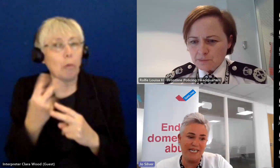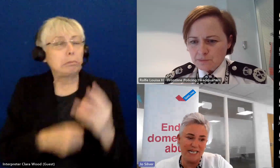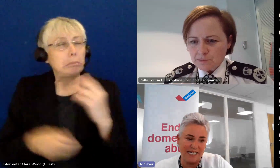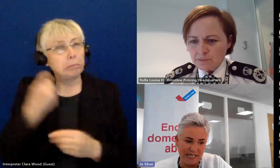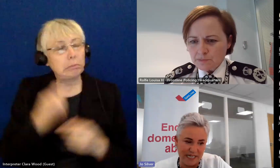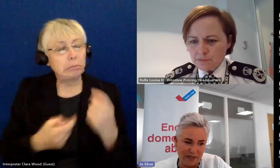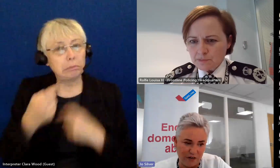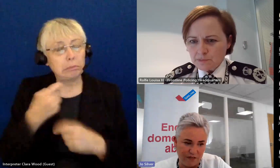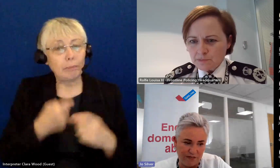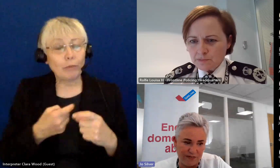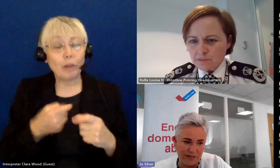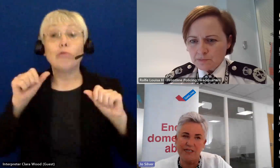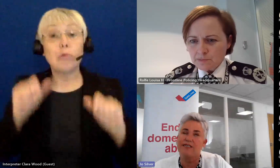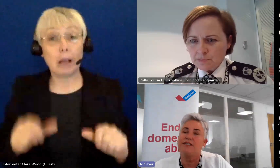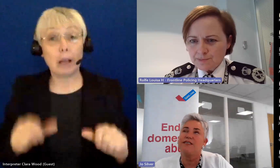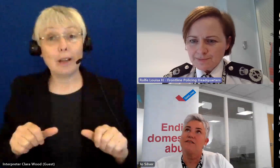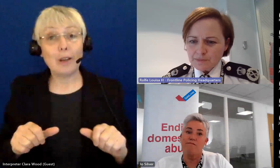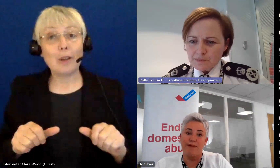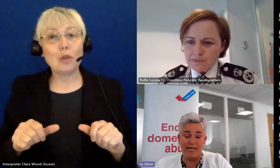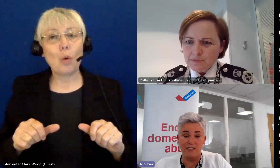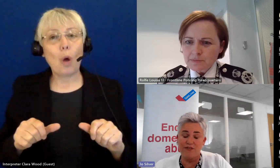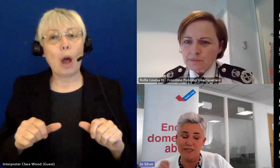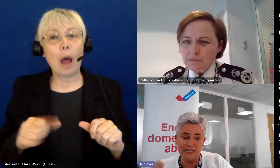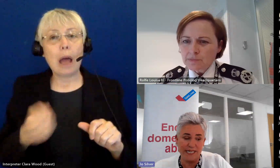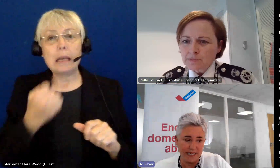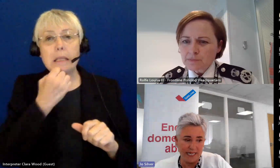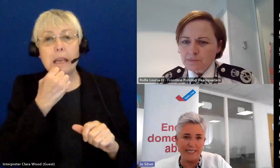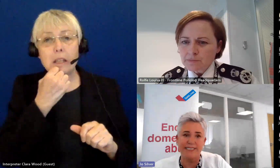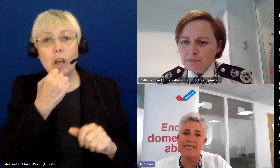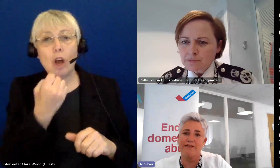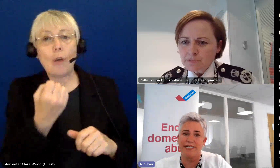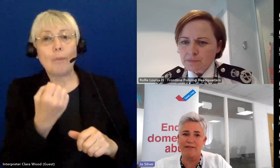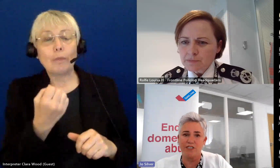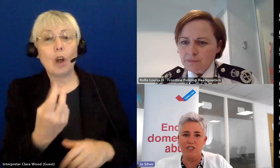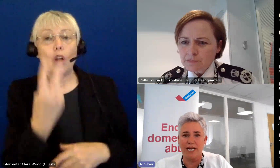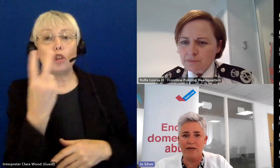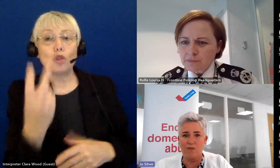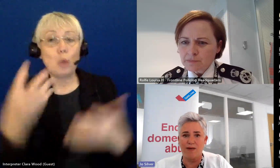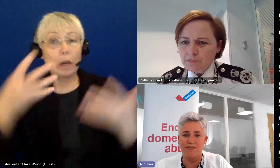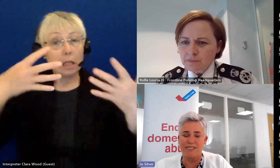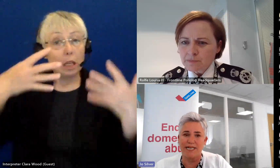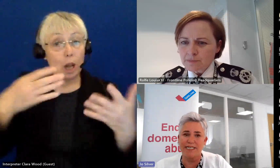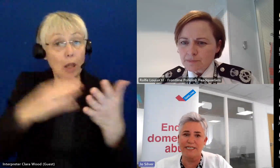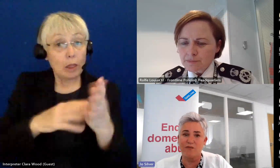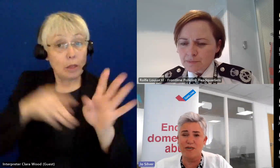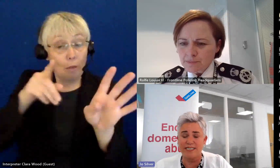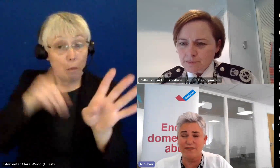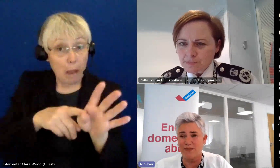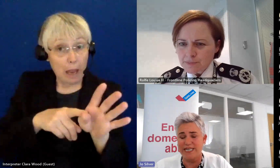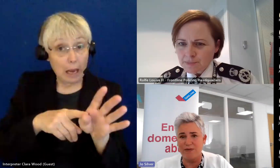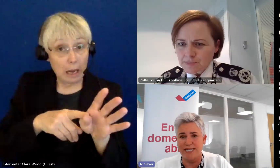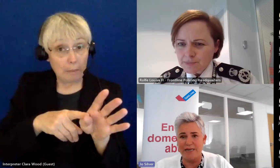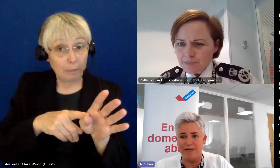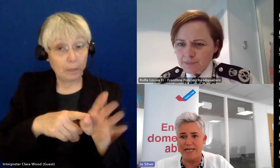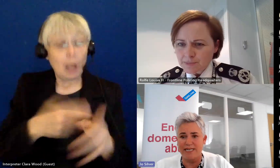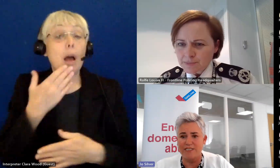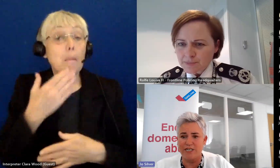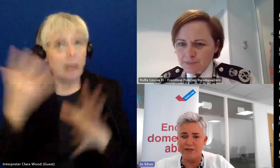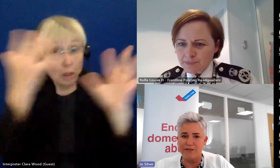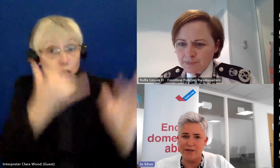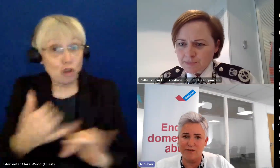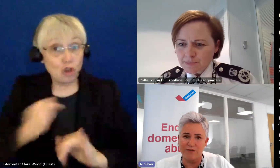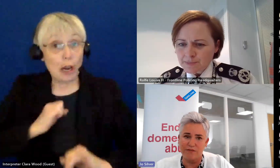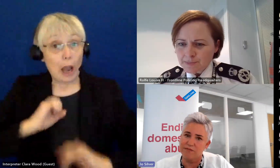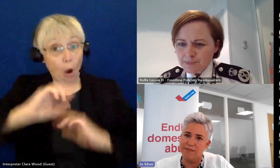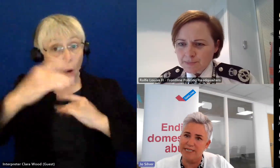the 29th of May. So if you can stick that in your diary now to check our website, because otherwise if we say we'll email it